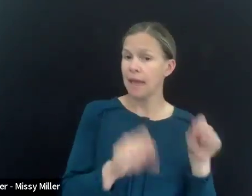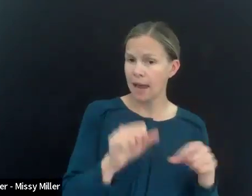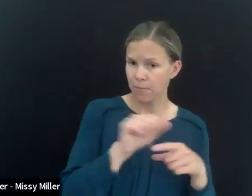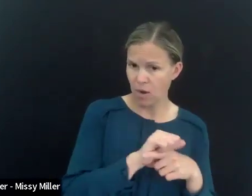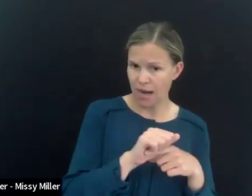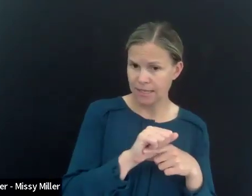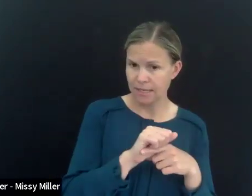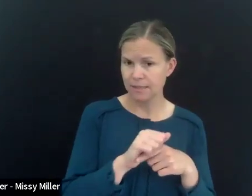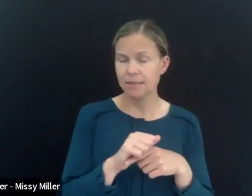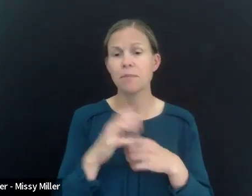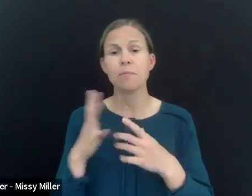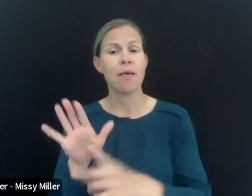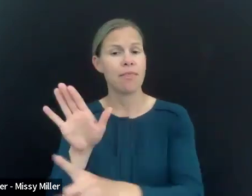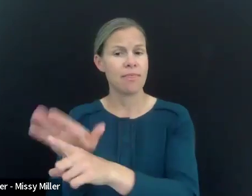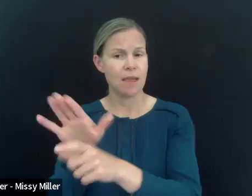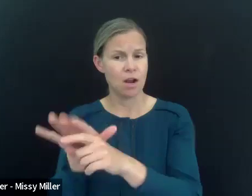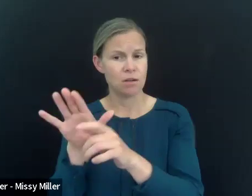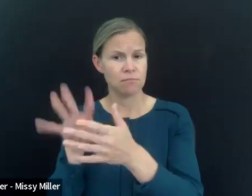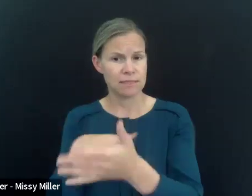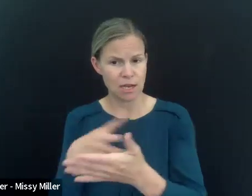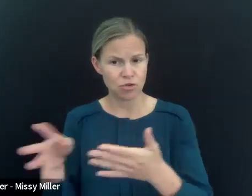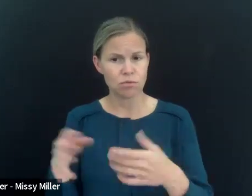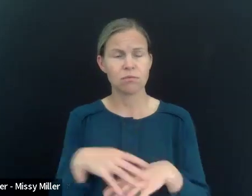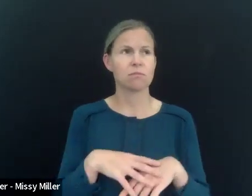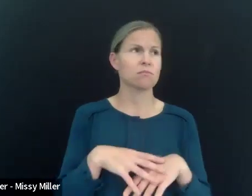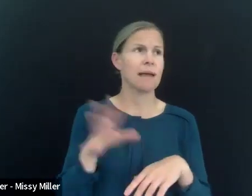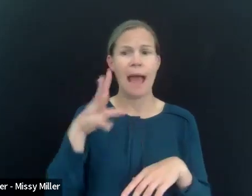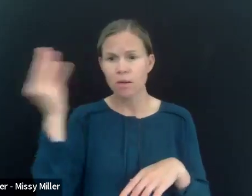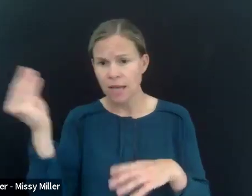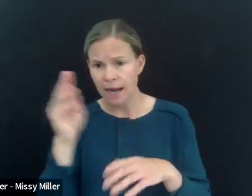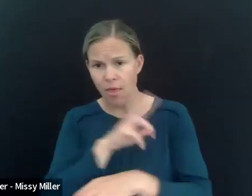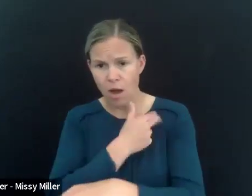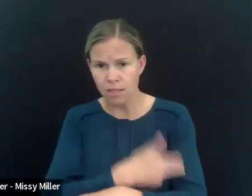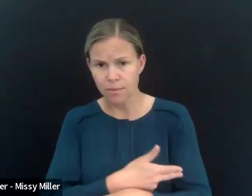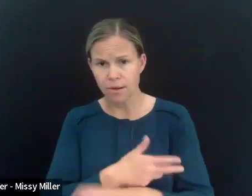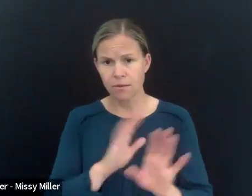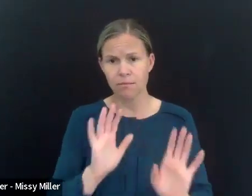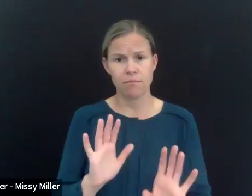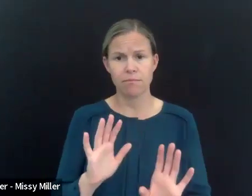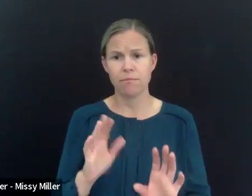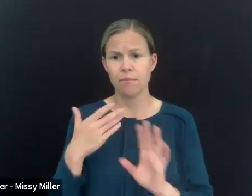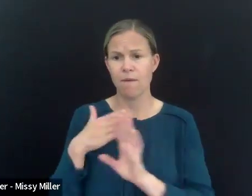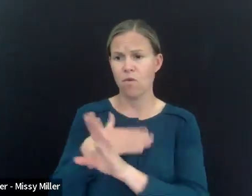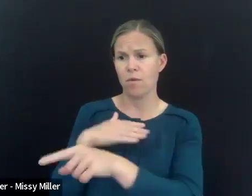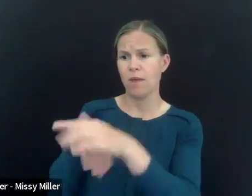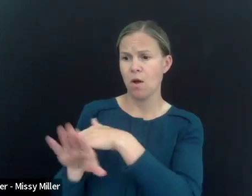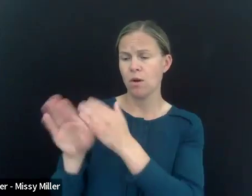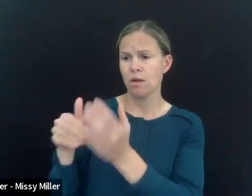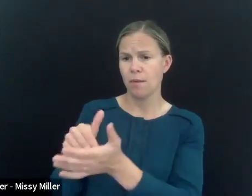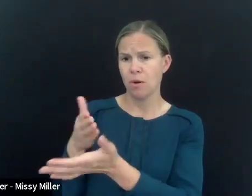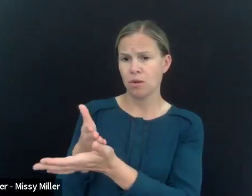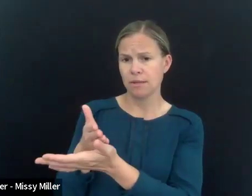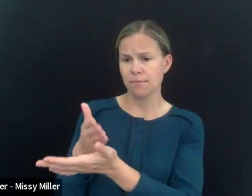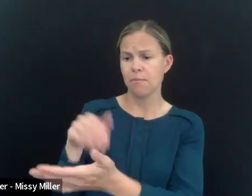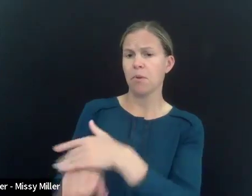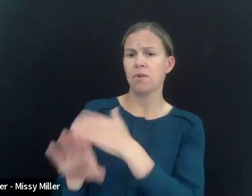practice autonomously, practice outside of the hospital. Before we even get to the birth center part, right? We can't even think about a birth center until we think about